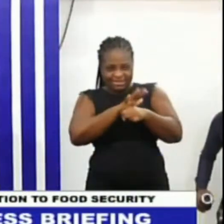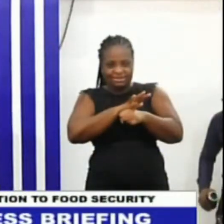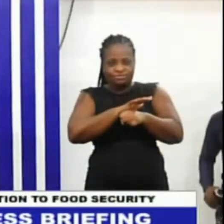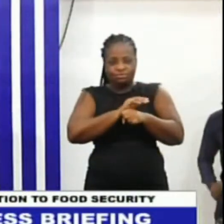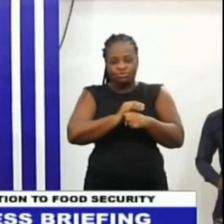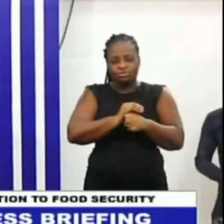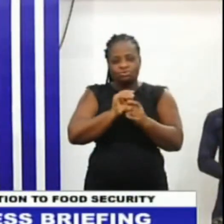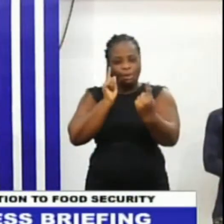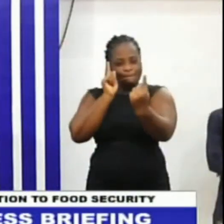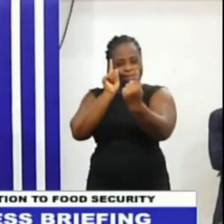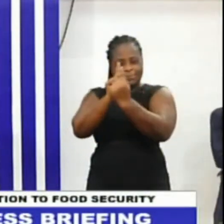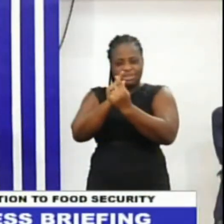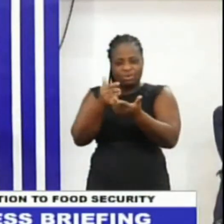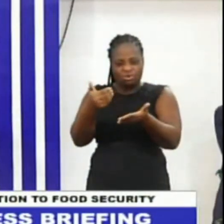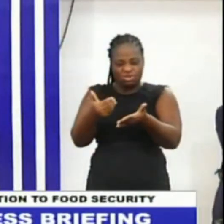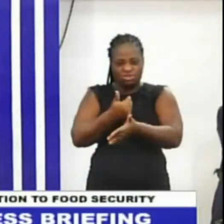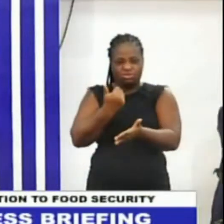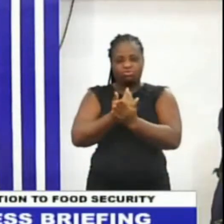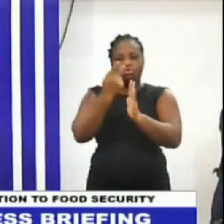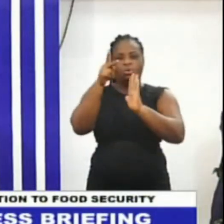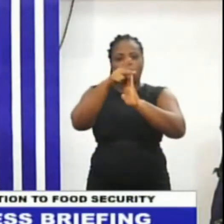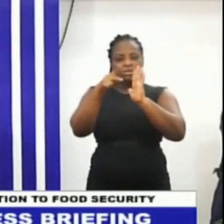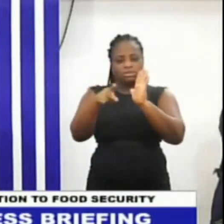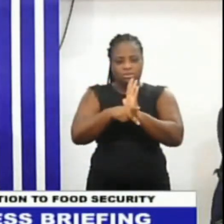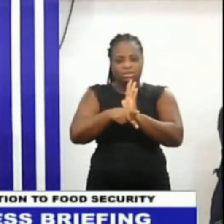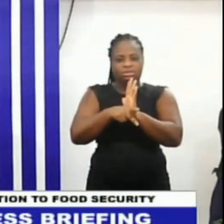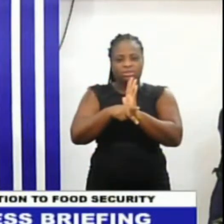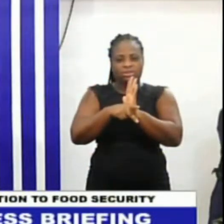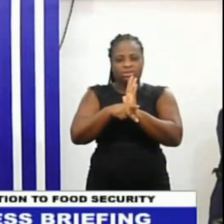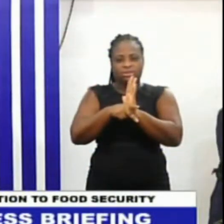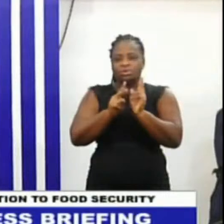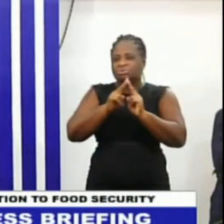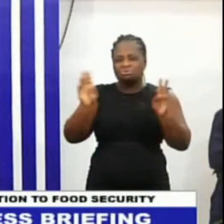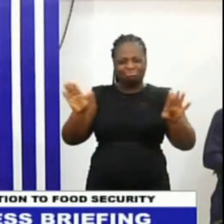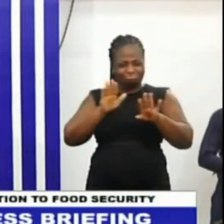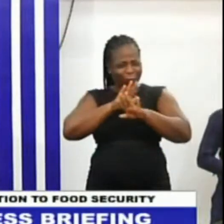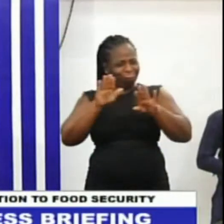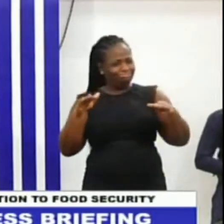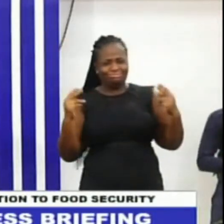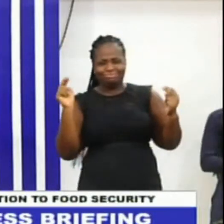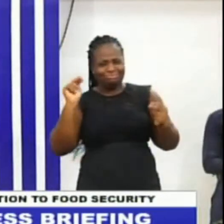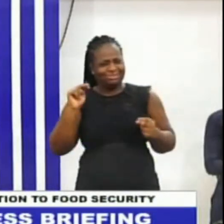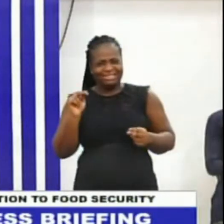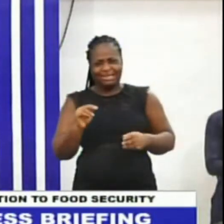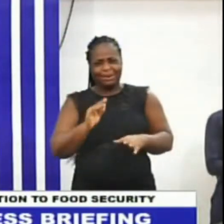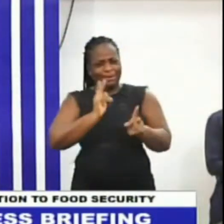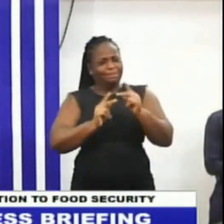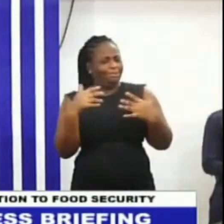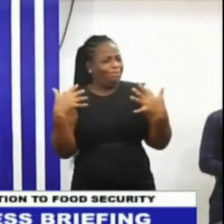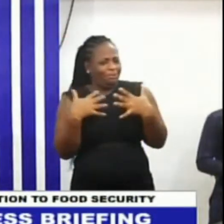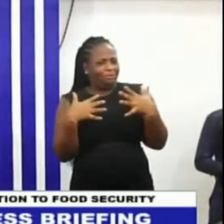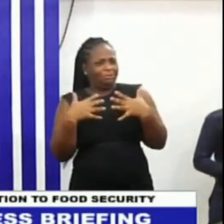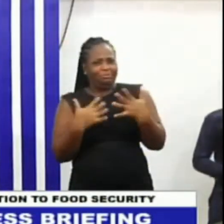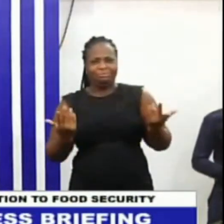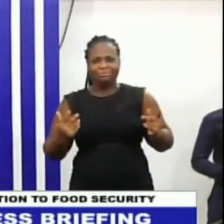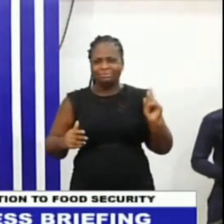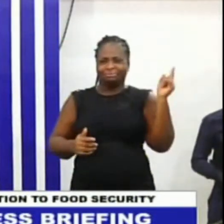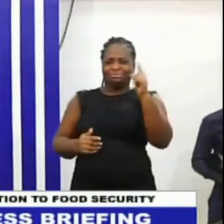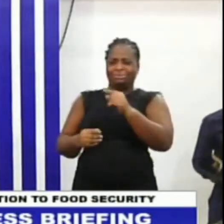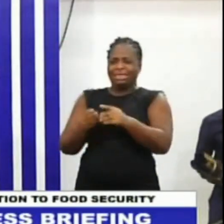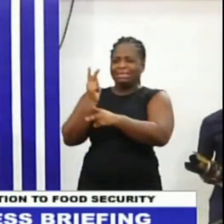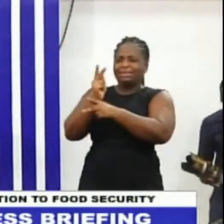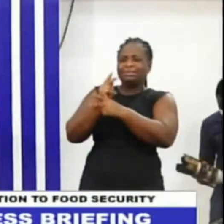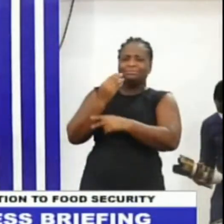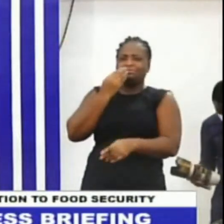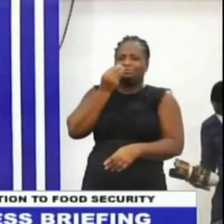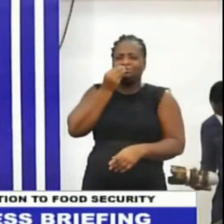is coming up under the Rearing for Food and Jobs. So there's no need for anybody to panic to go and stock up food which they wouldn't